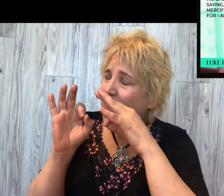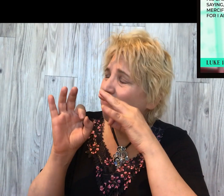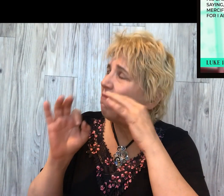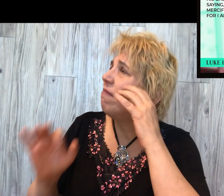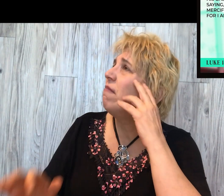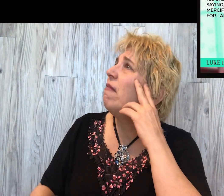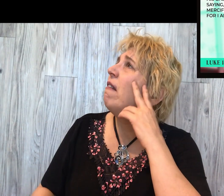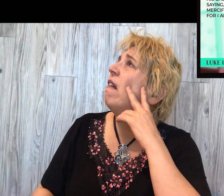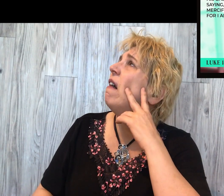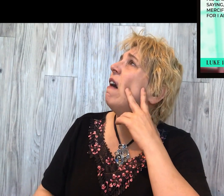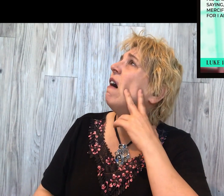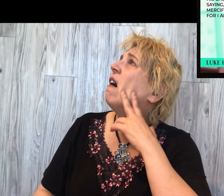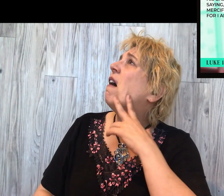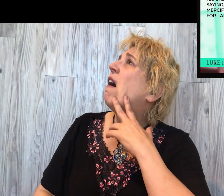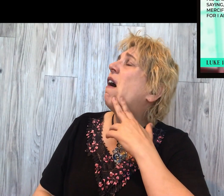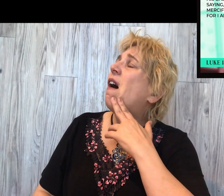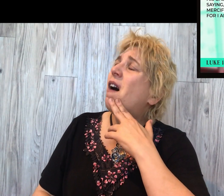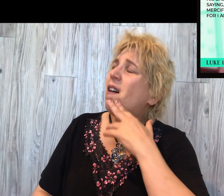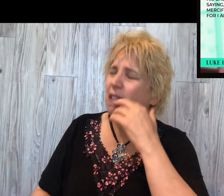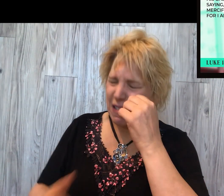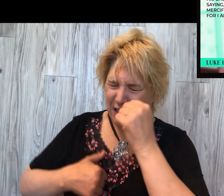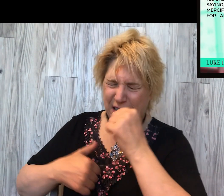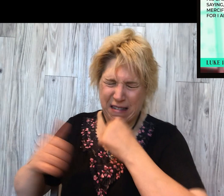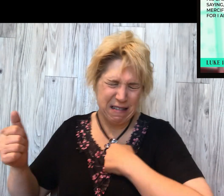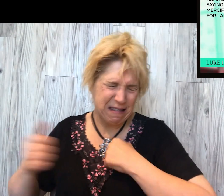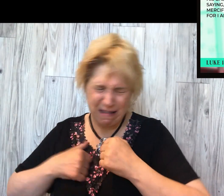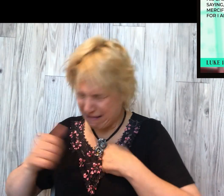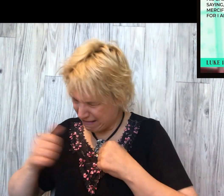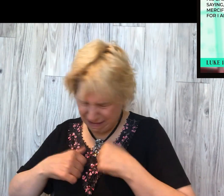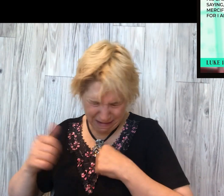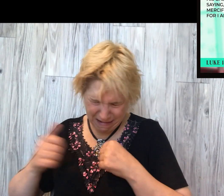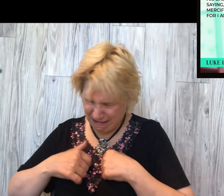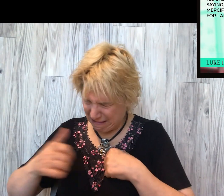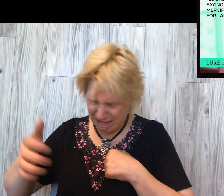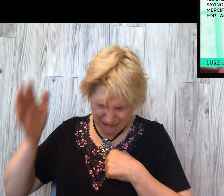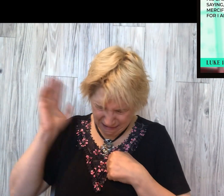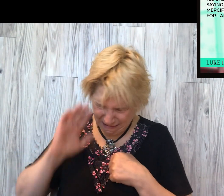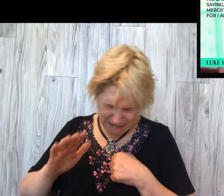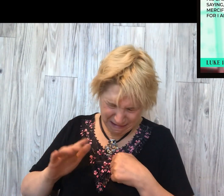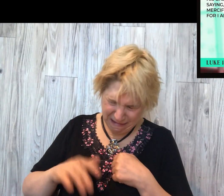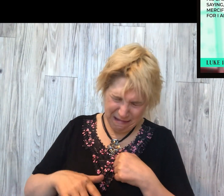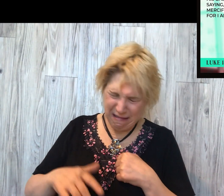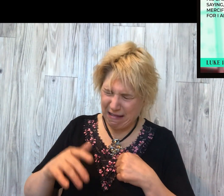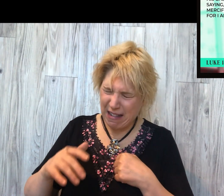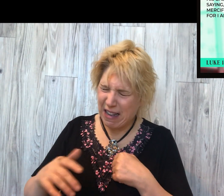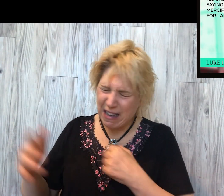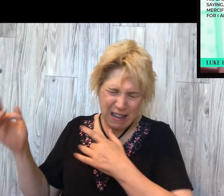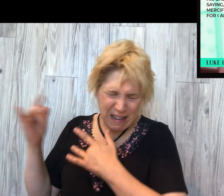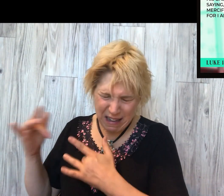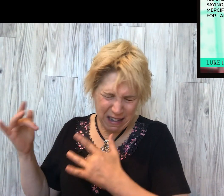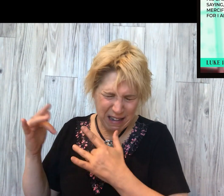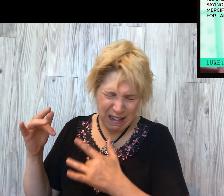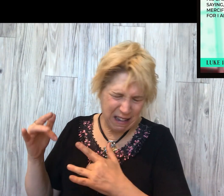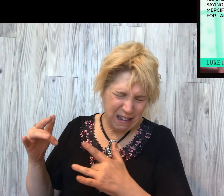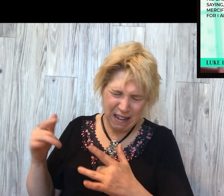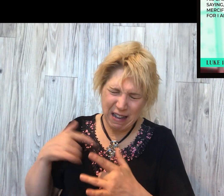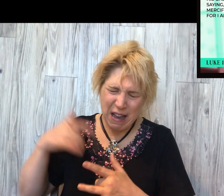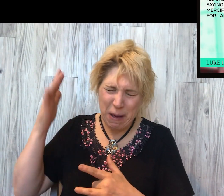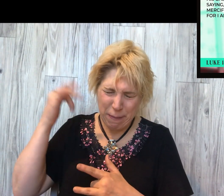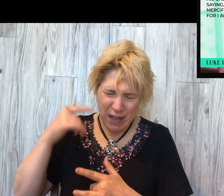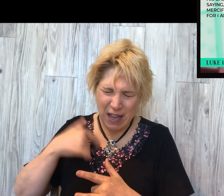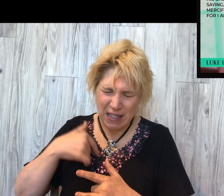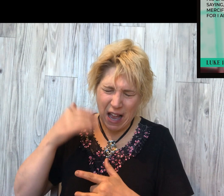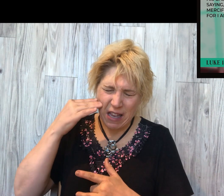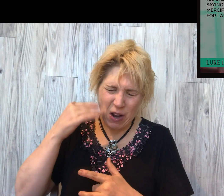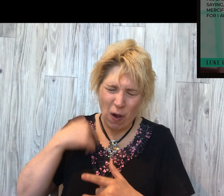prayed. Instead, he beat his chest in sorrow, saying, O God, be merciful to me, for I